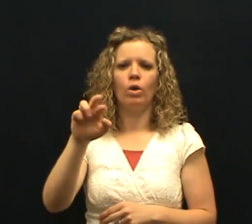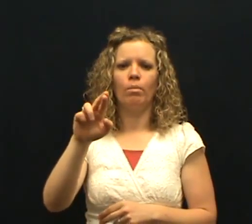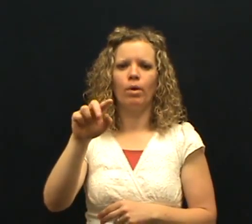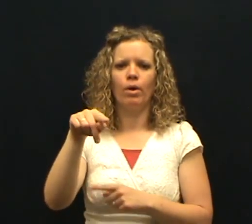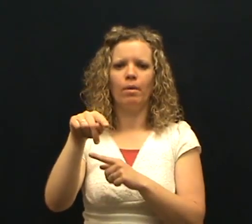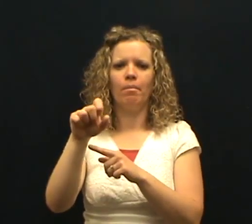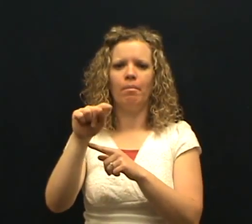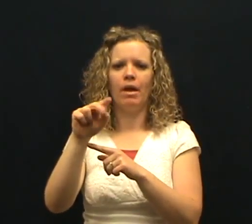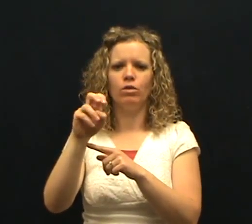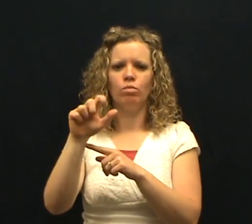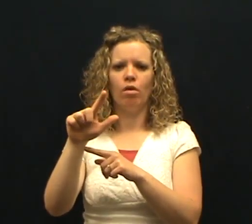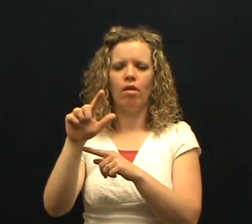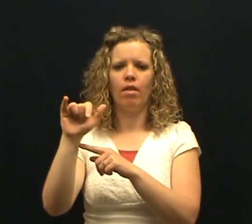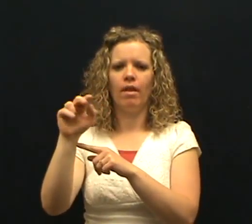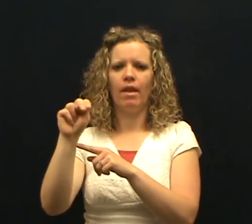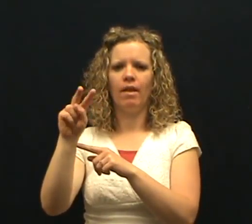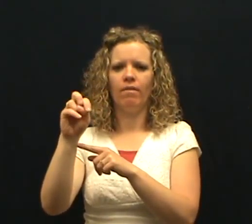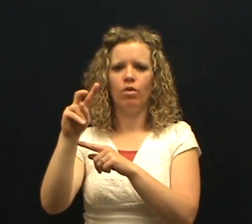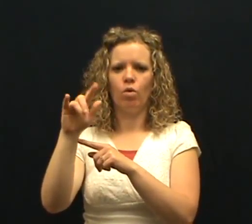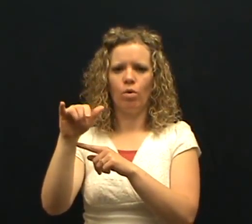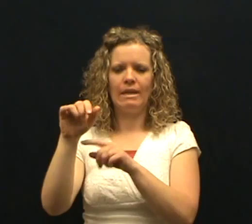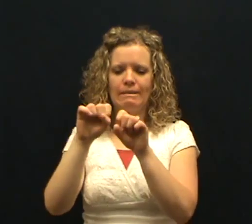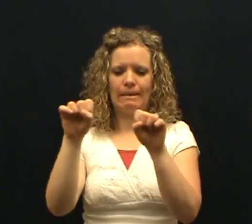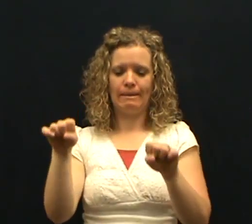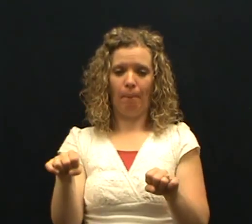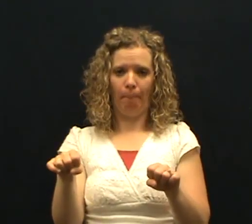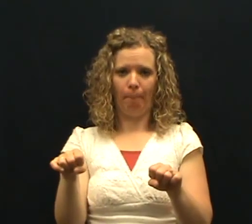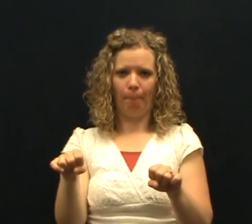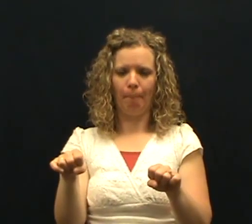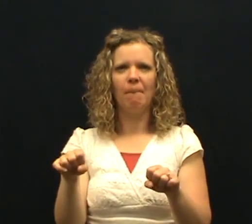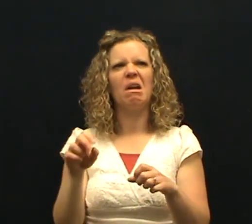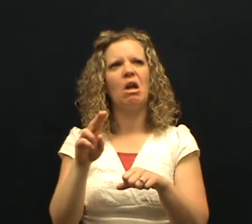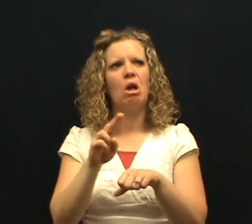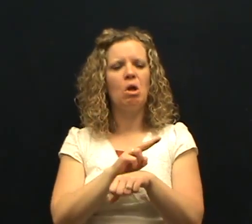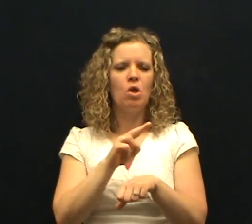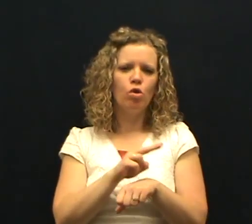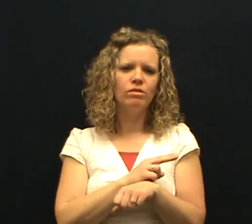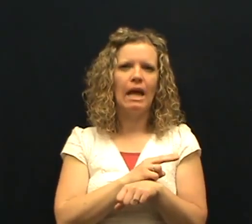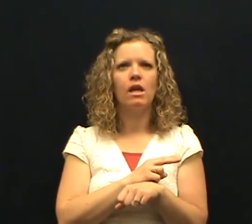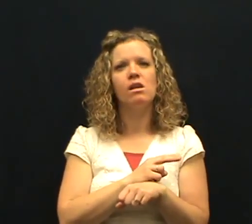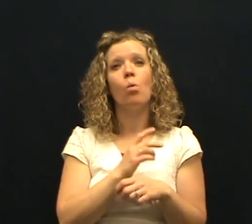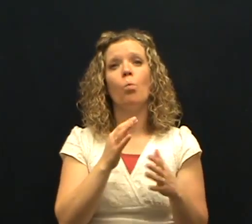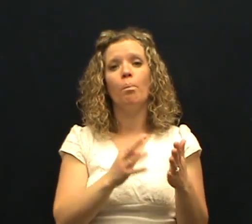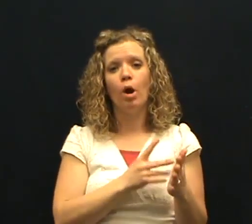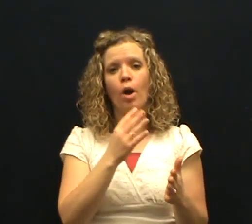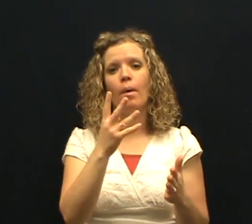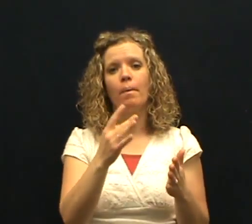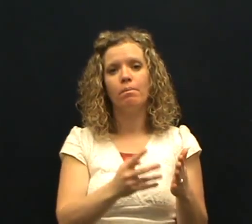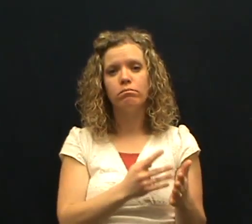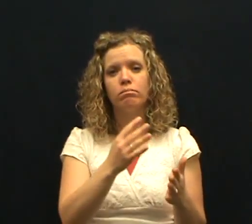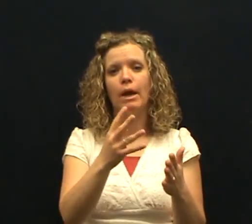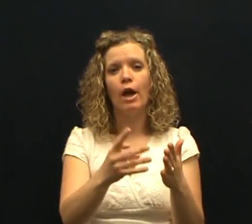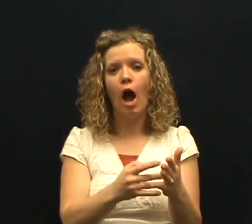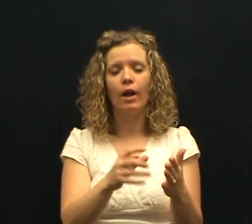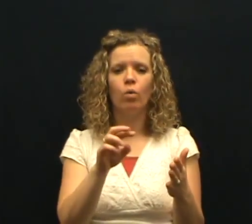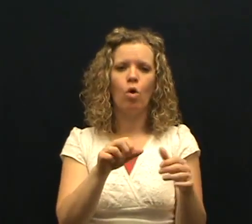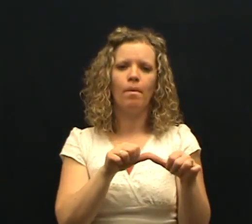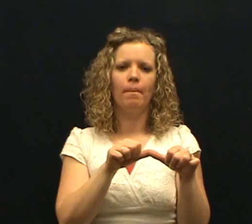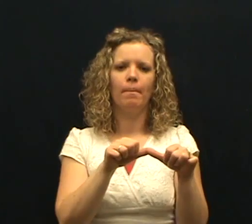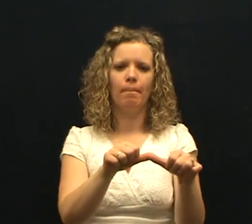we can account for inventory either using a perpetual or a periodic inventory system, and we'll talk about periodic in a second.